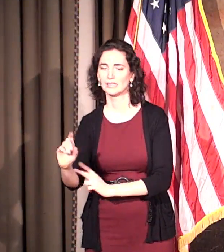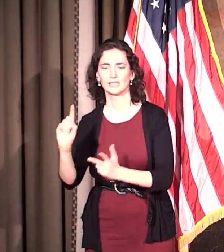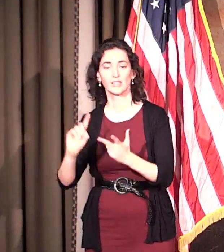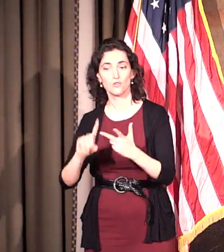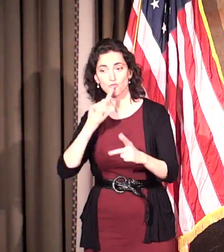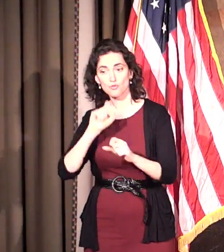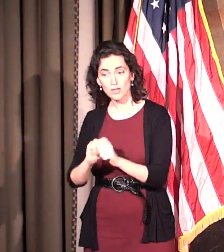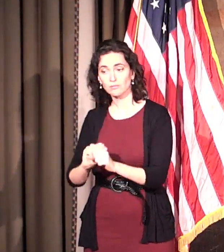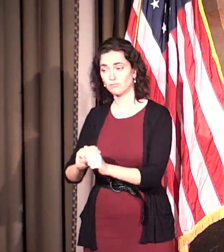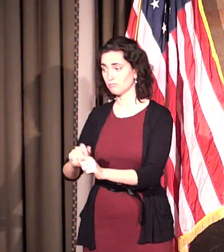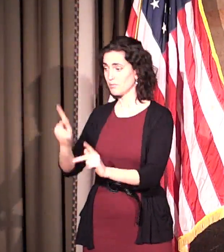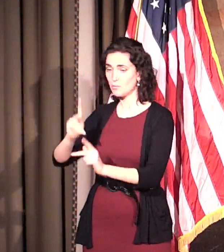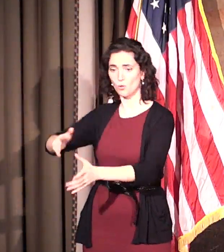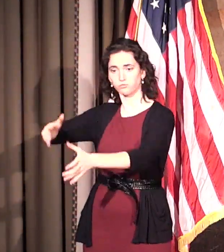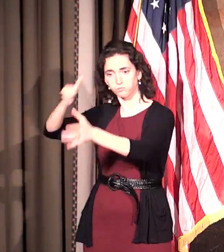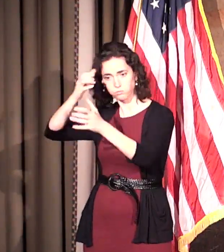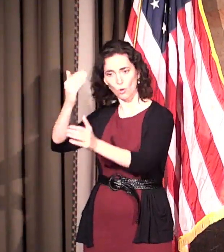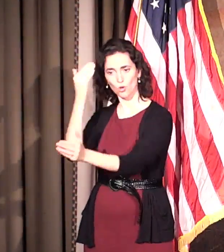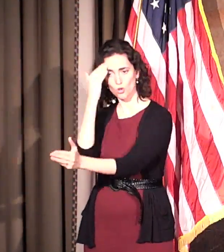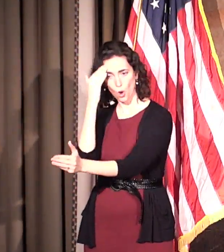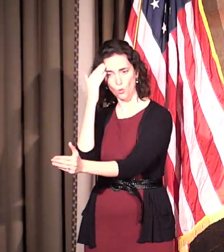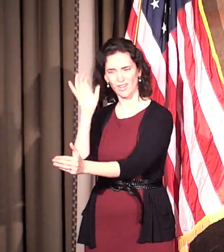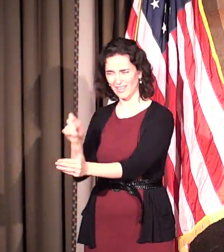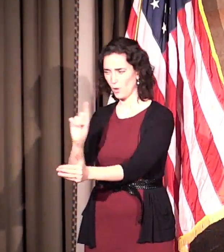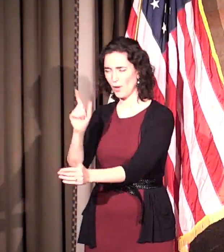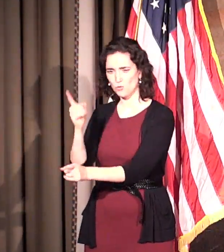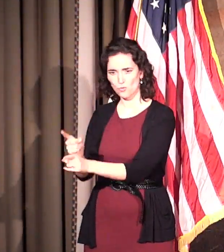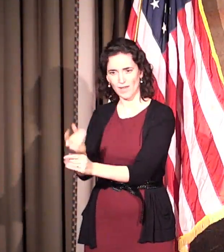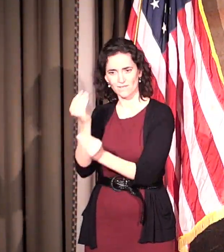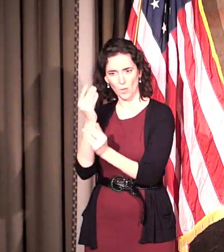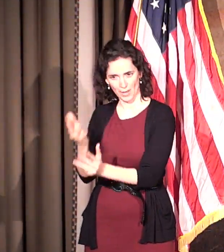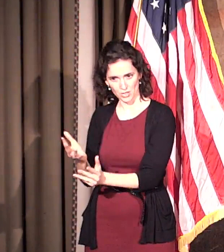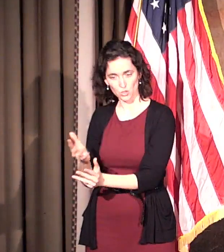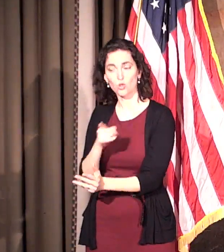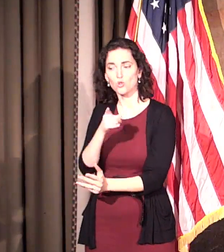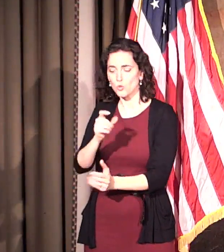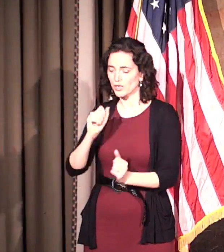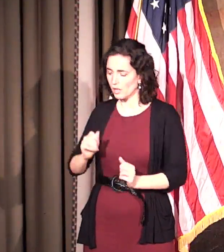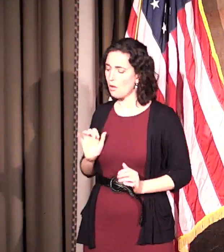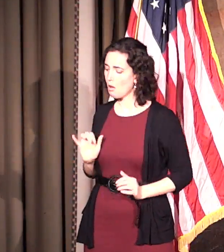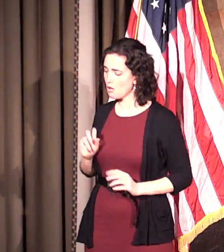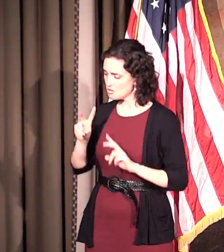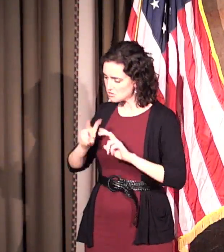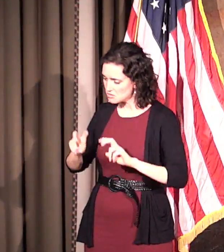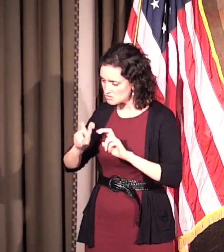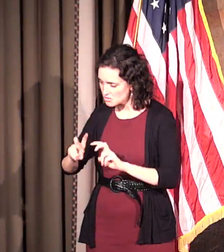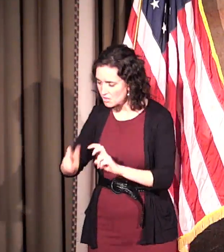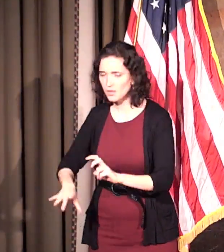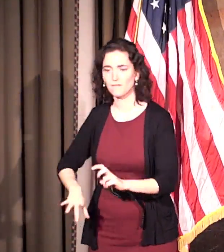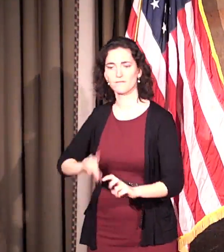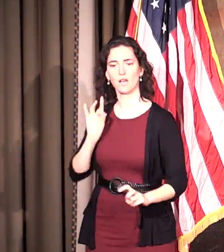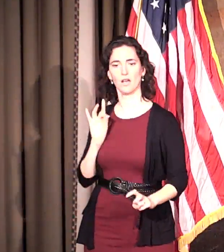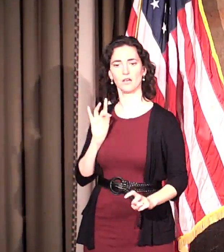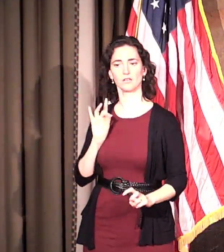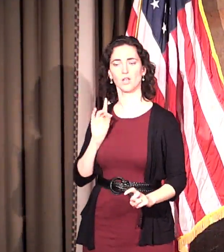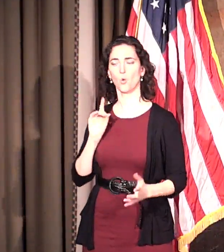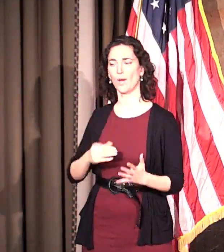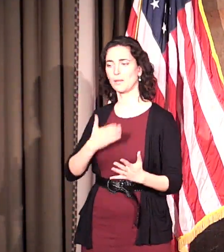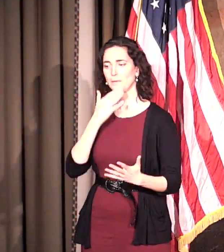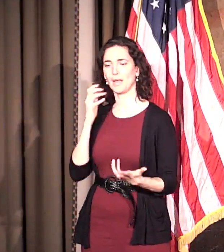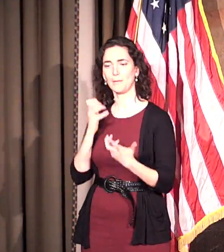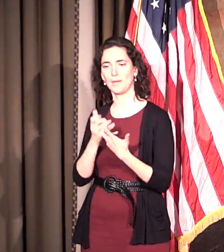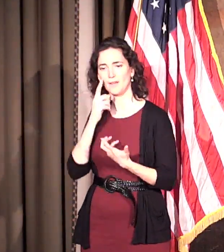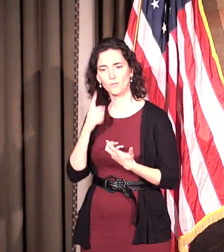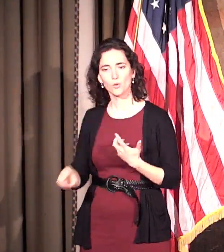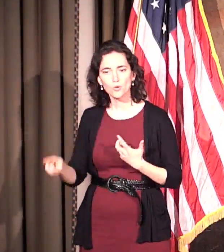authoritative sources to get information, and so that you can make truly informed decisions about what is in your best interest